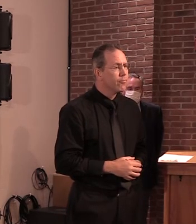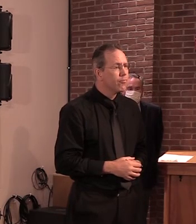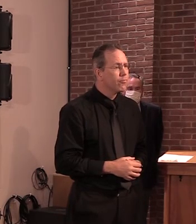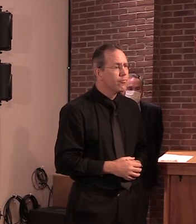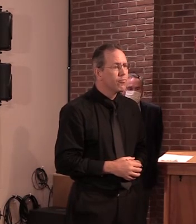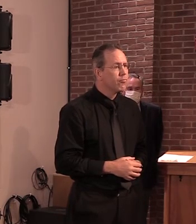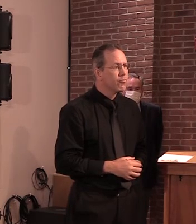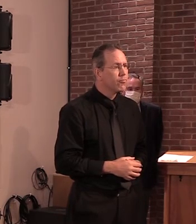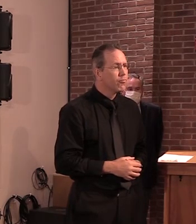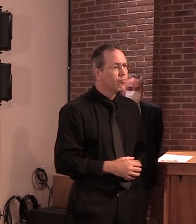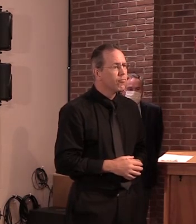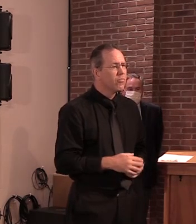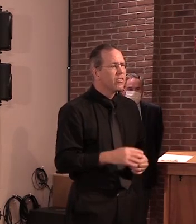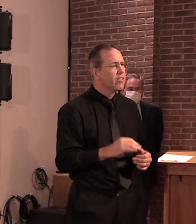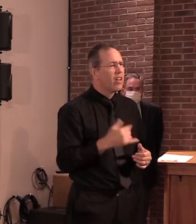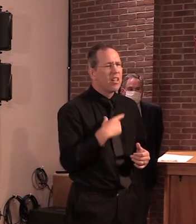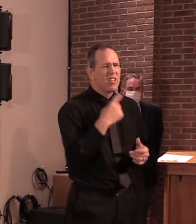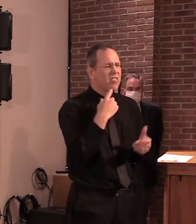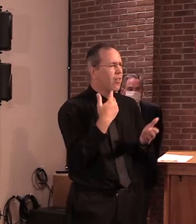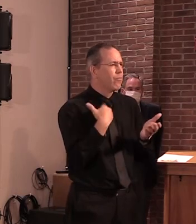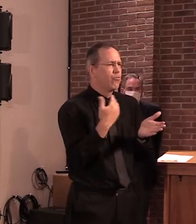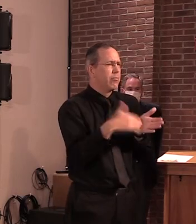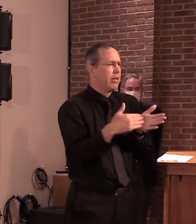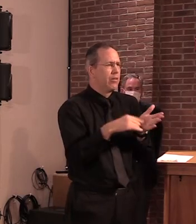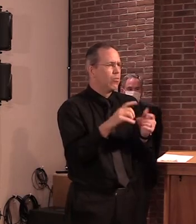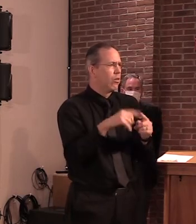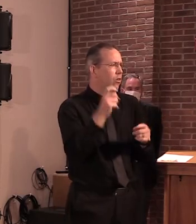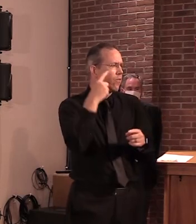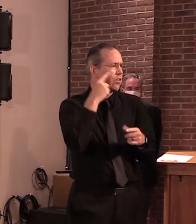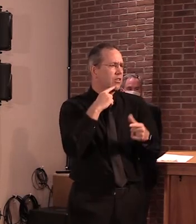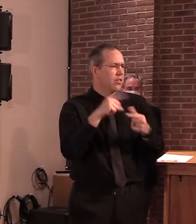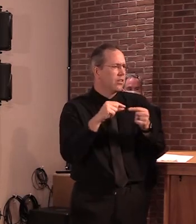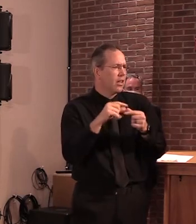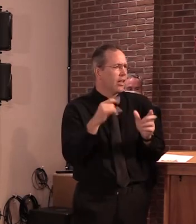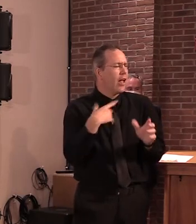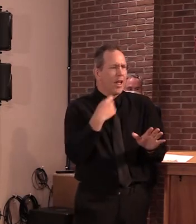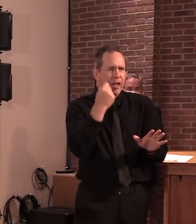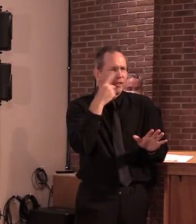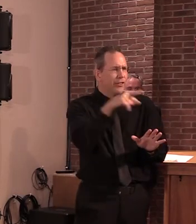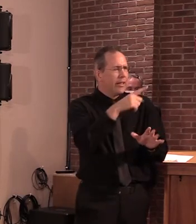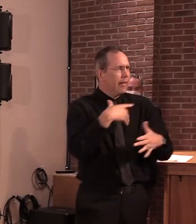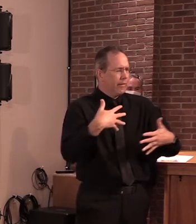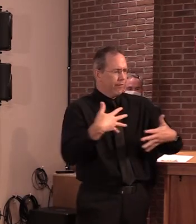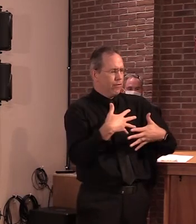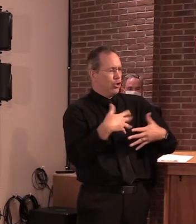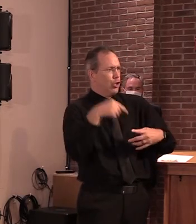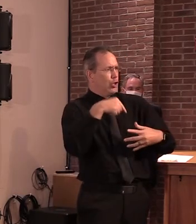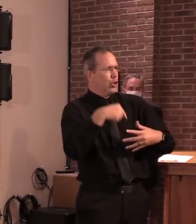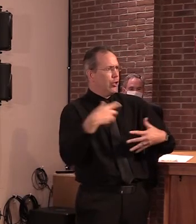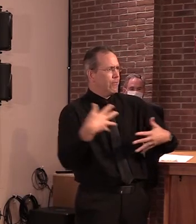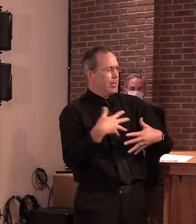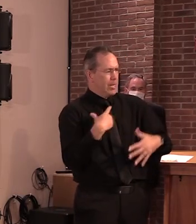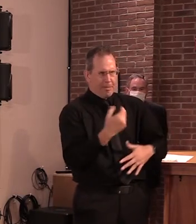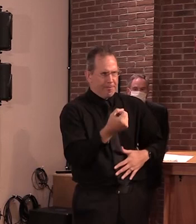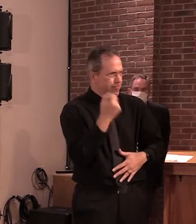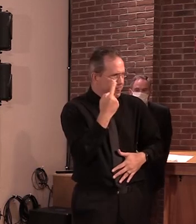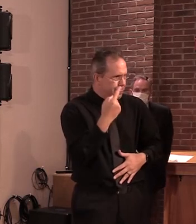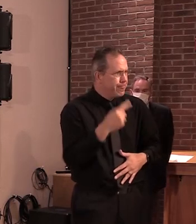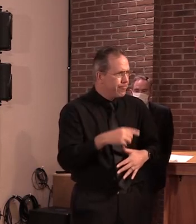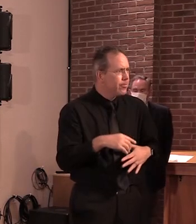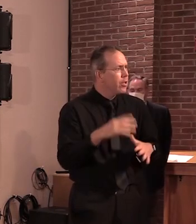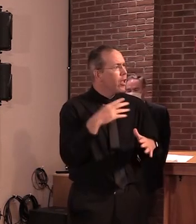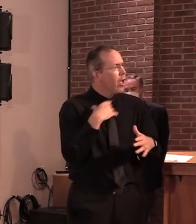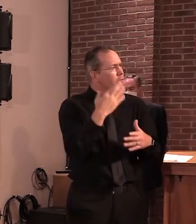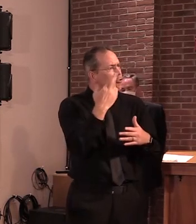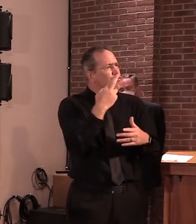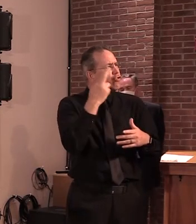as the governor's been saying, we understand in many cases there are well-grounded fears